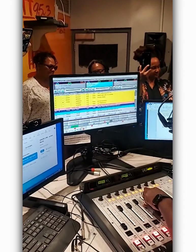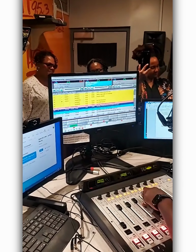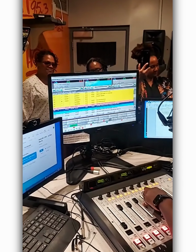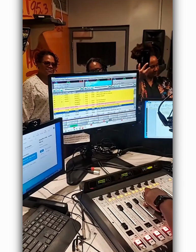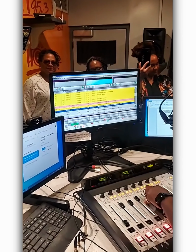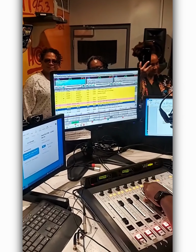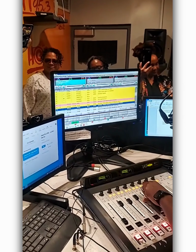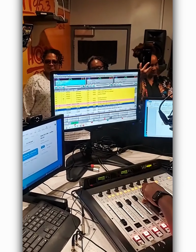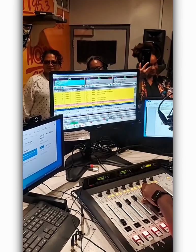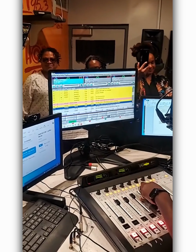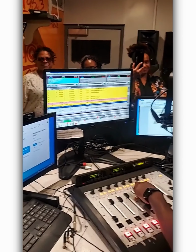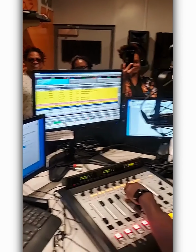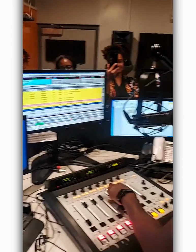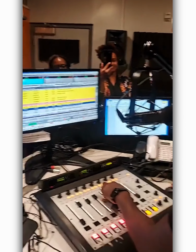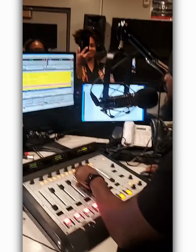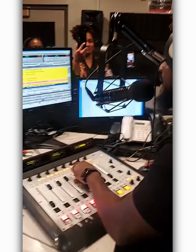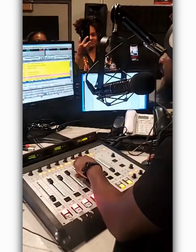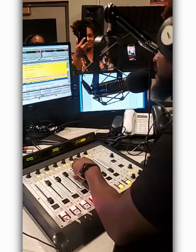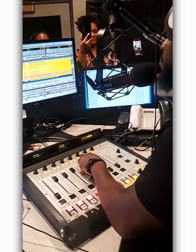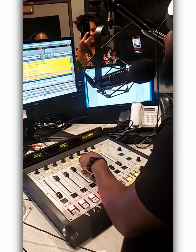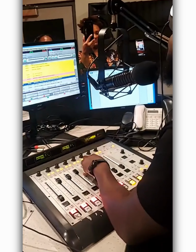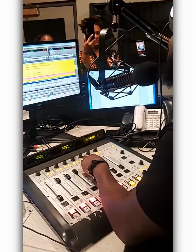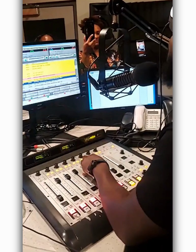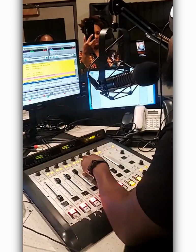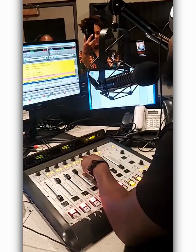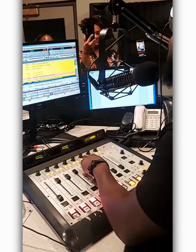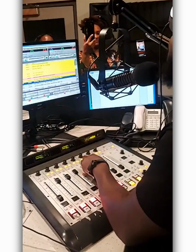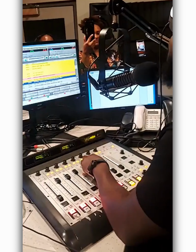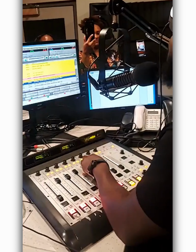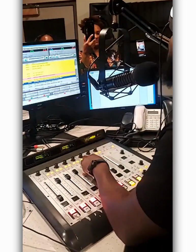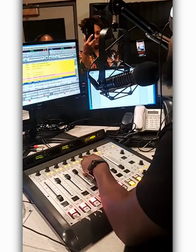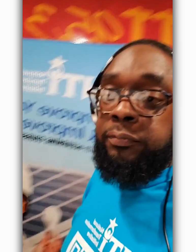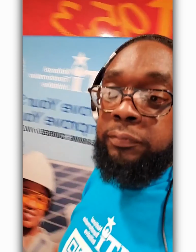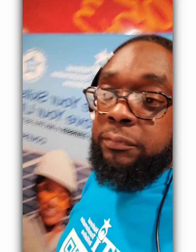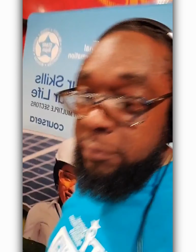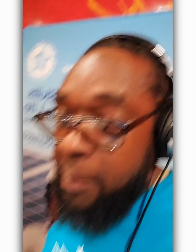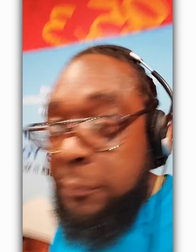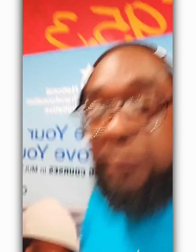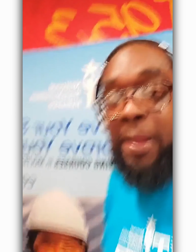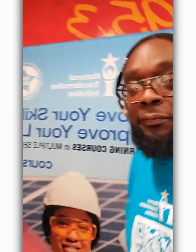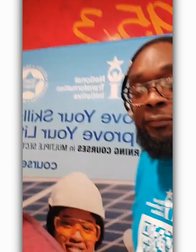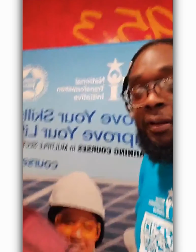Midweek Mindset. Catch you guys again next Wednesday right there, 3:35. Keep it locked to Hot 95.